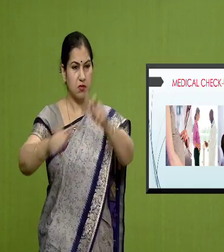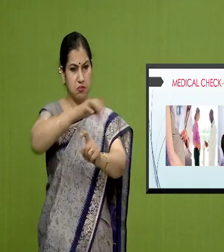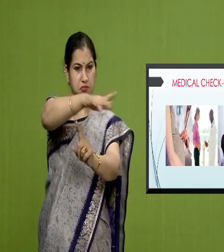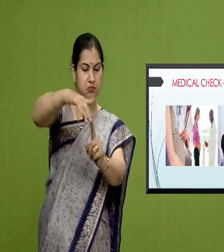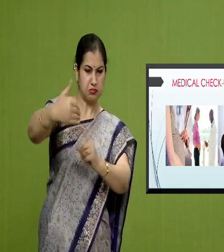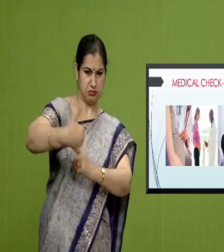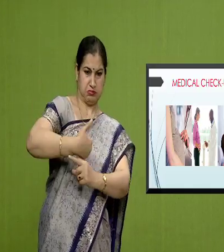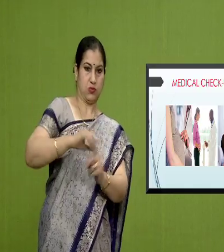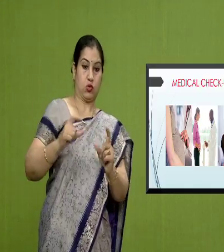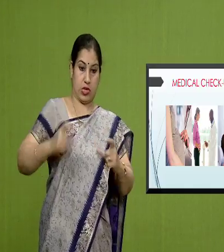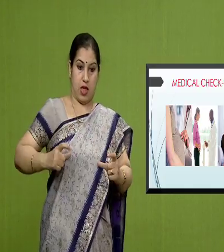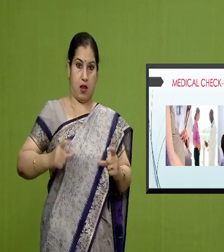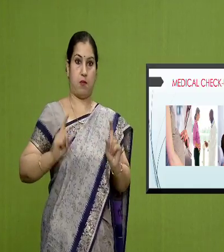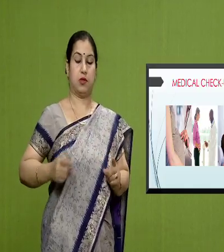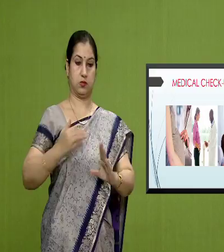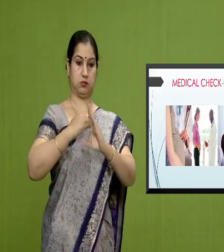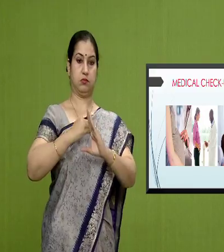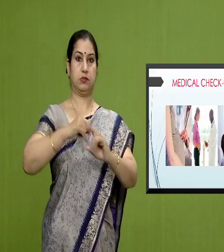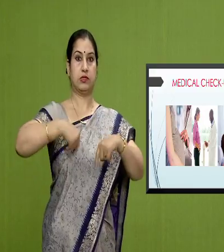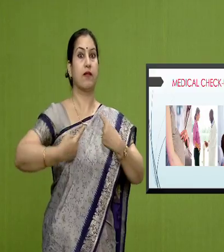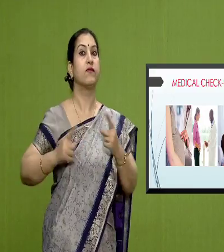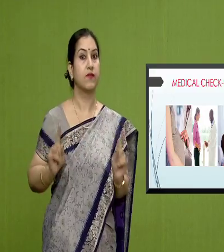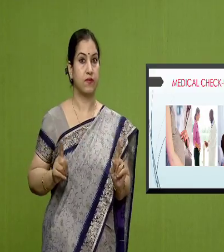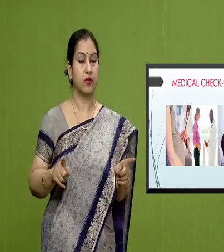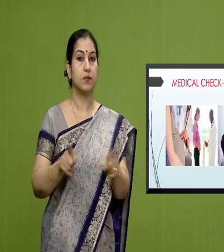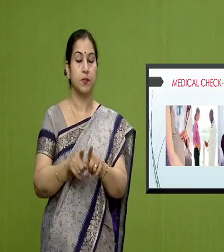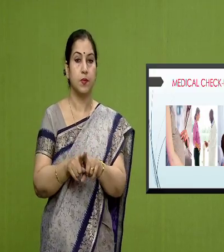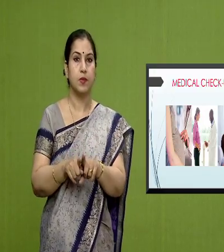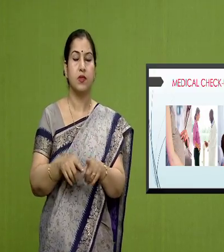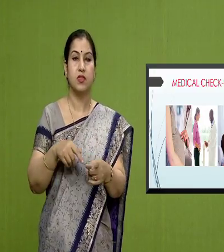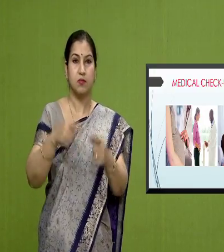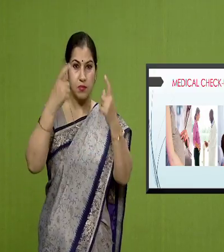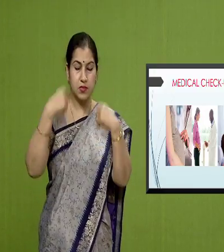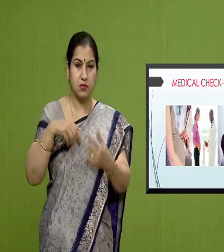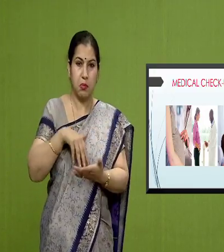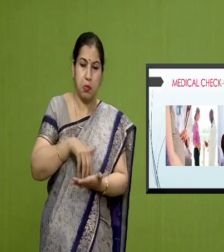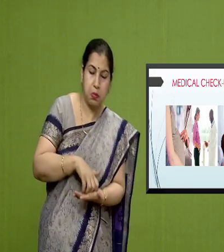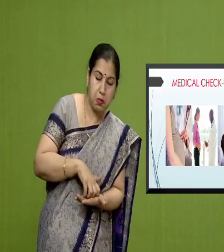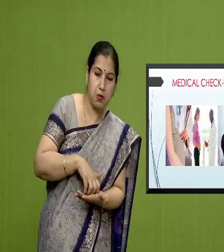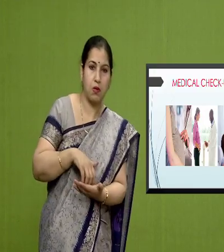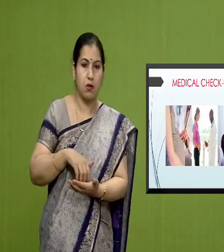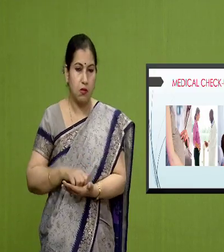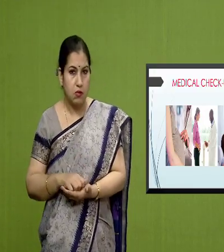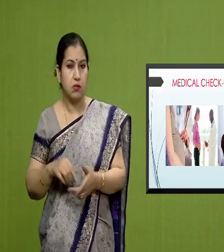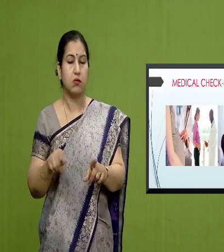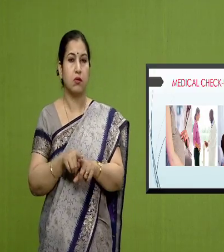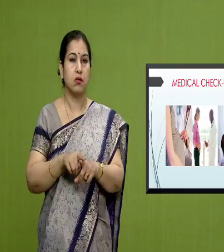or disease. In case of weak disposition and